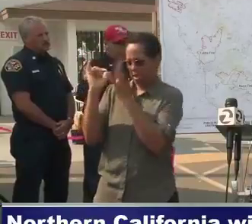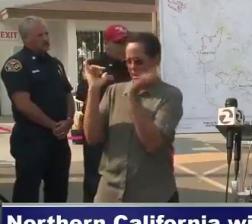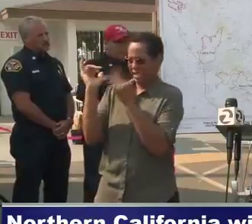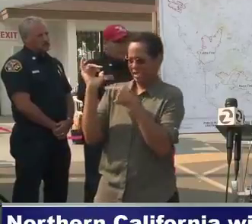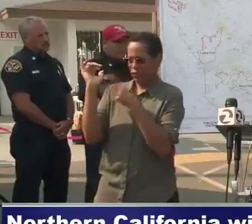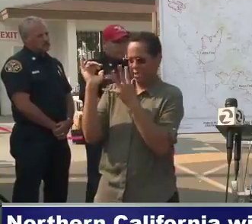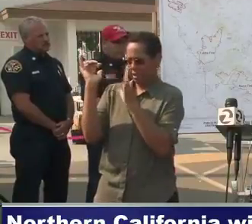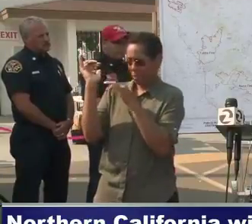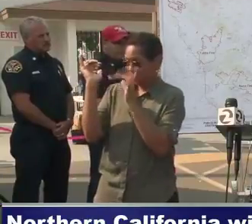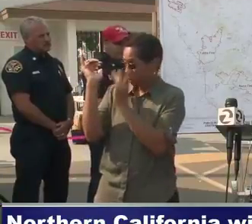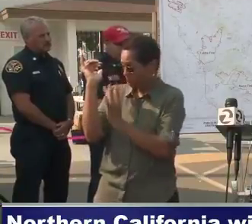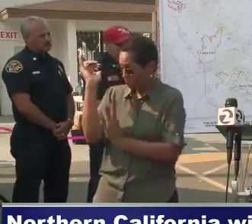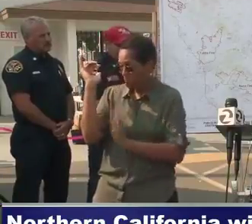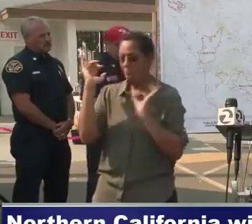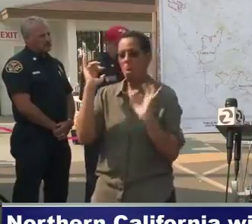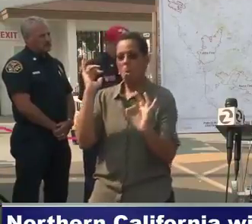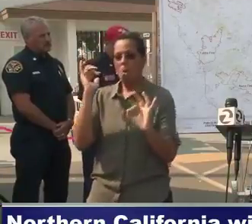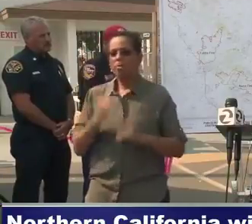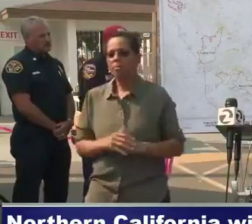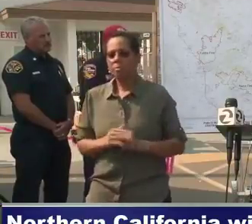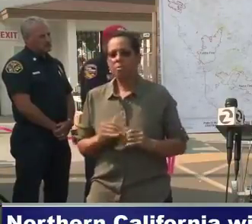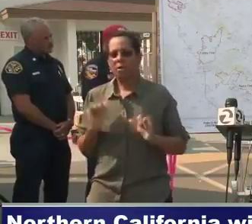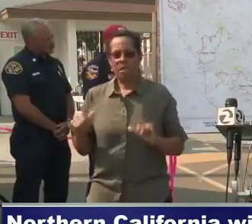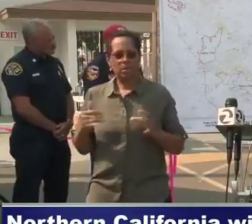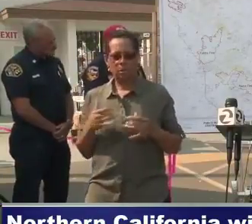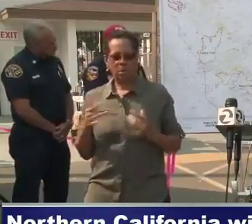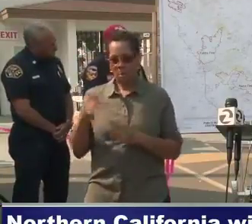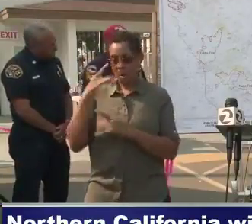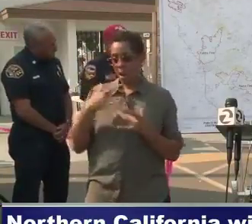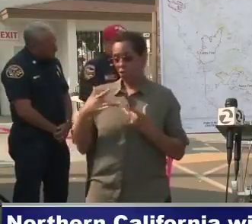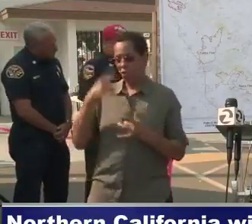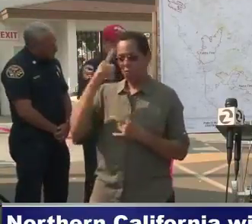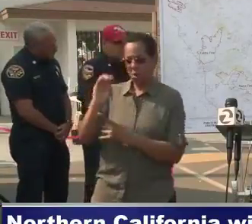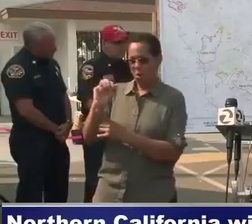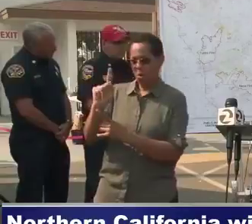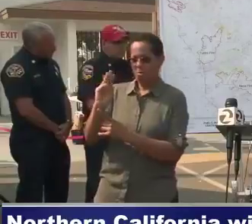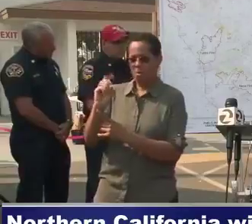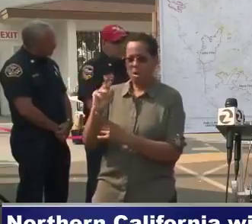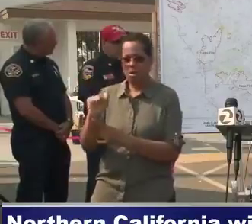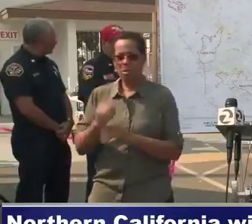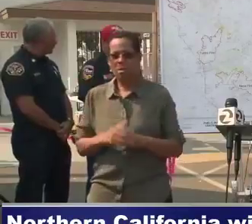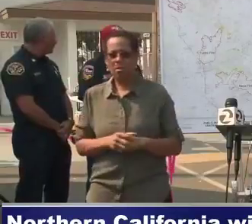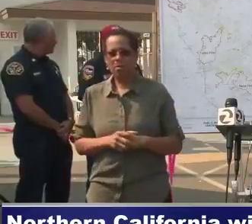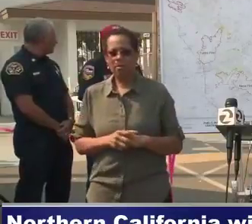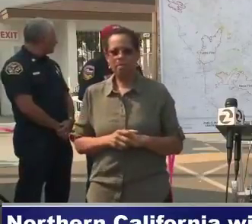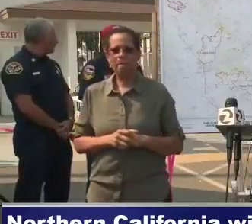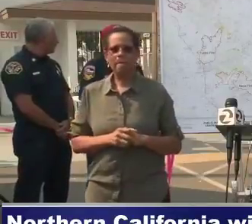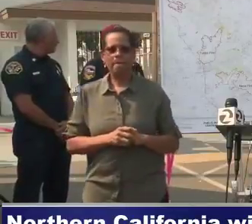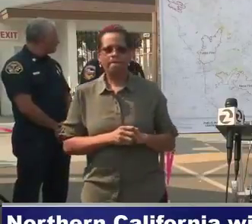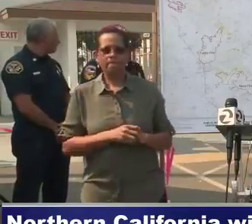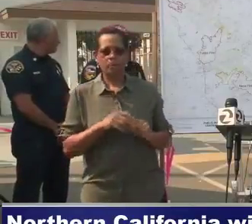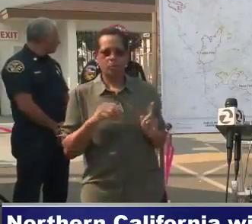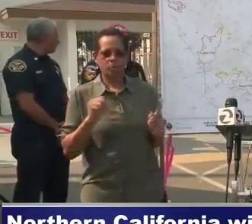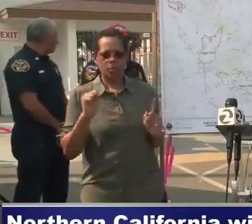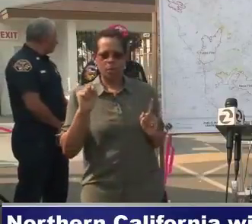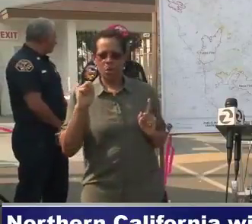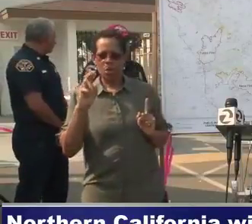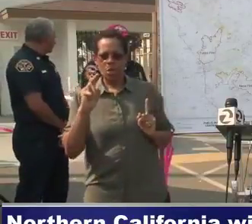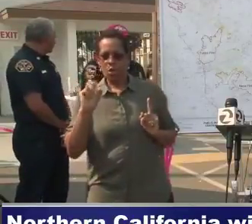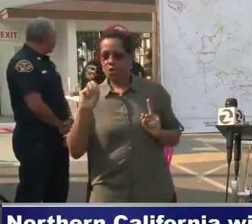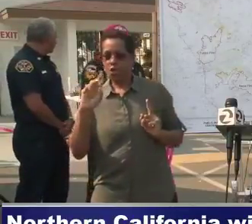top there, into the Sugarloaf Ridge State Park up there, it's come out and it's working its way to the